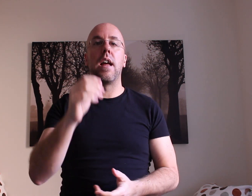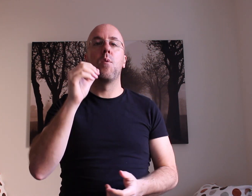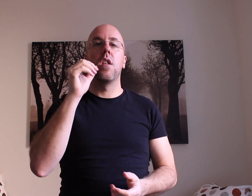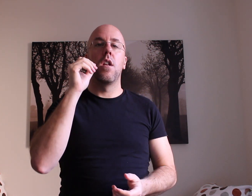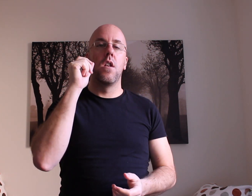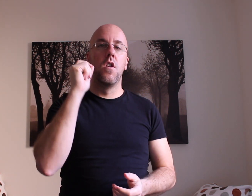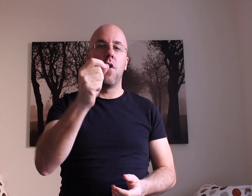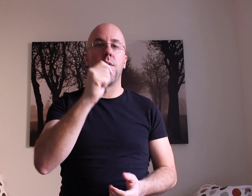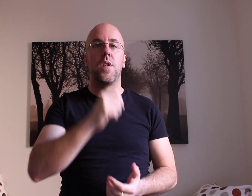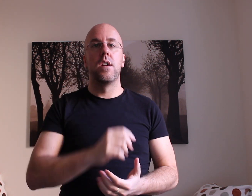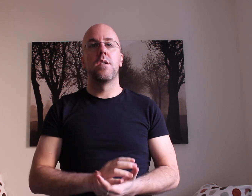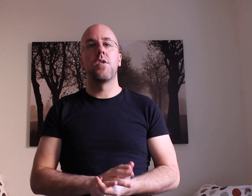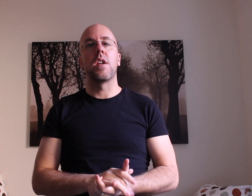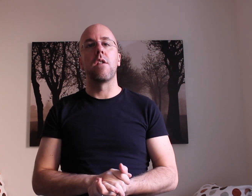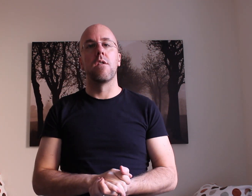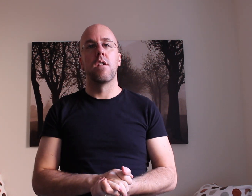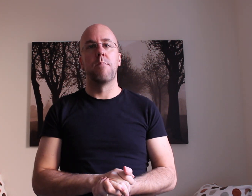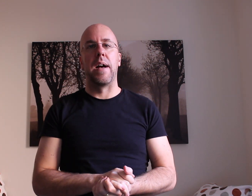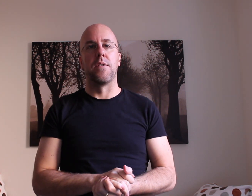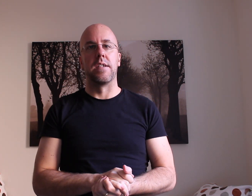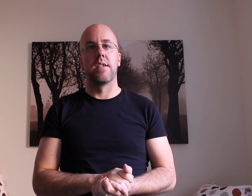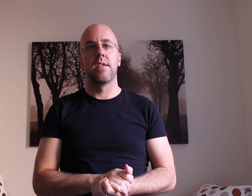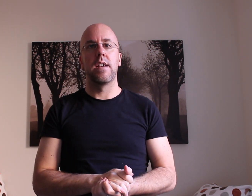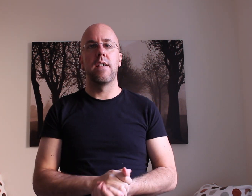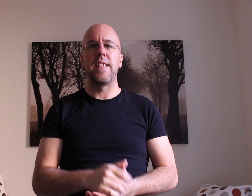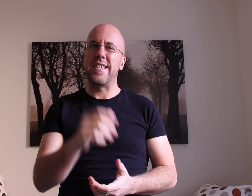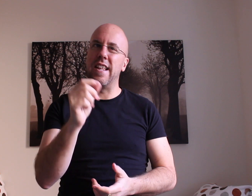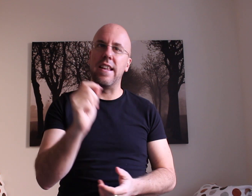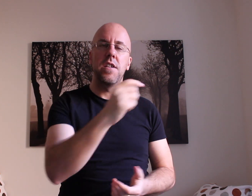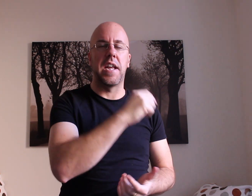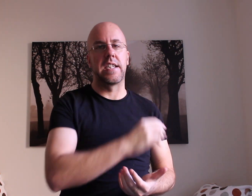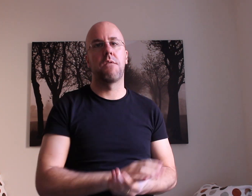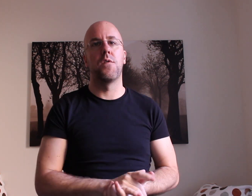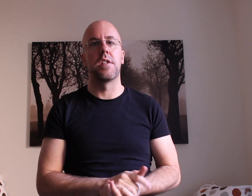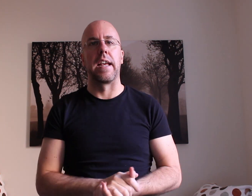I will love to hear about it. Yeah? That's the little task for today.